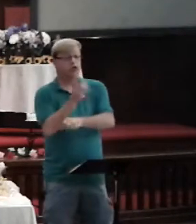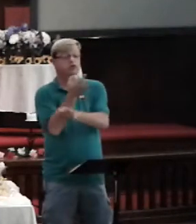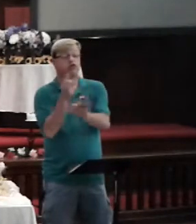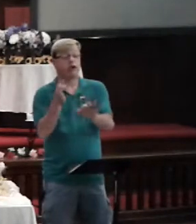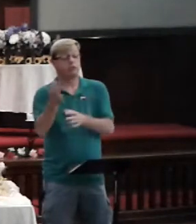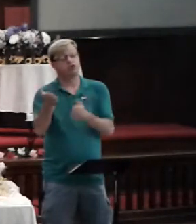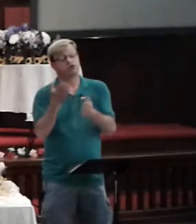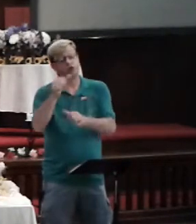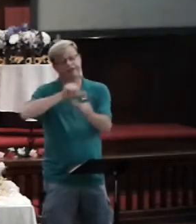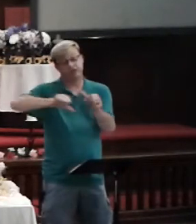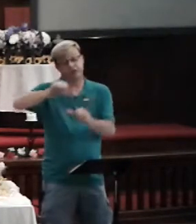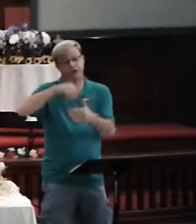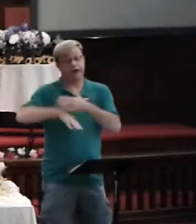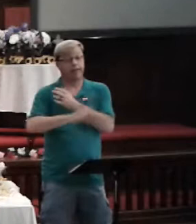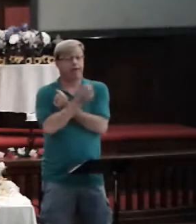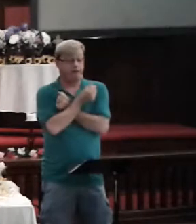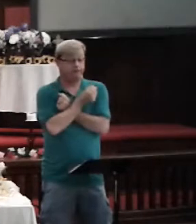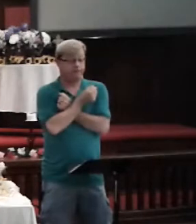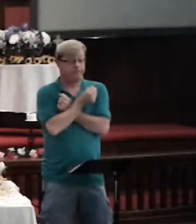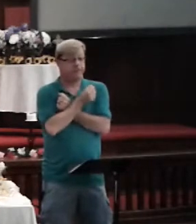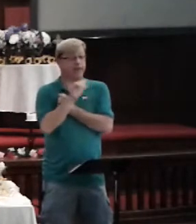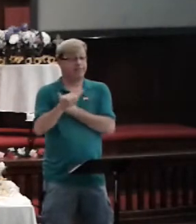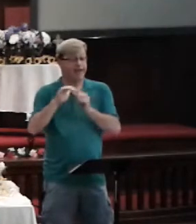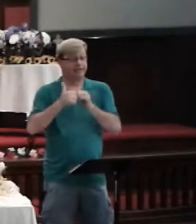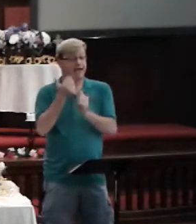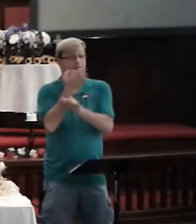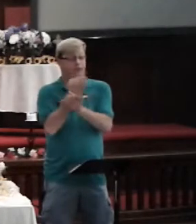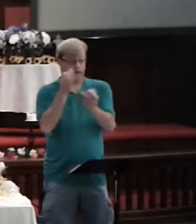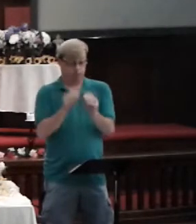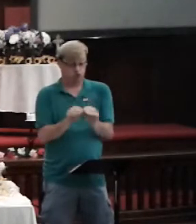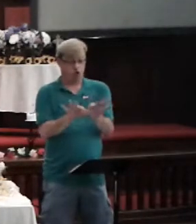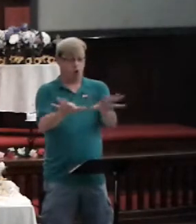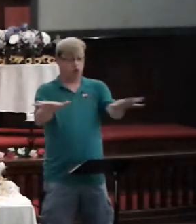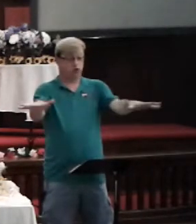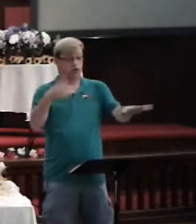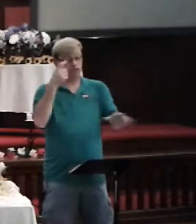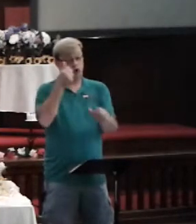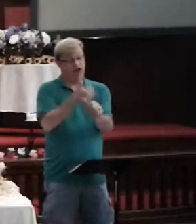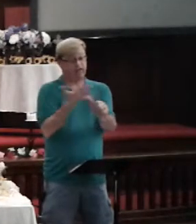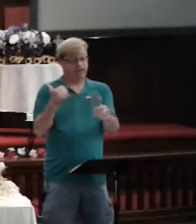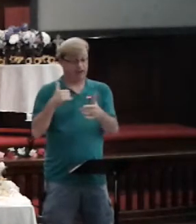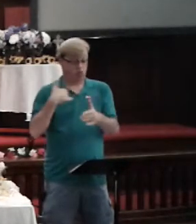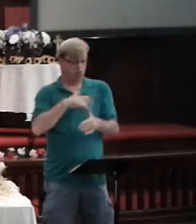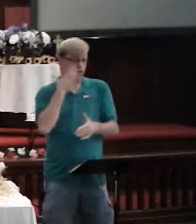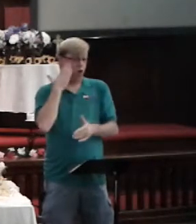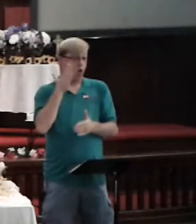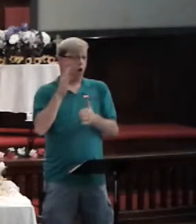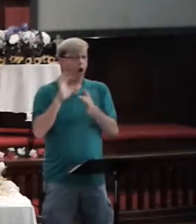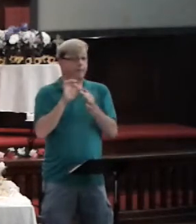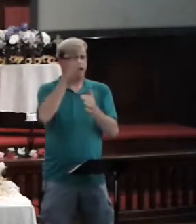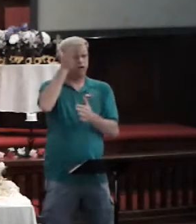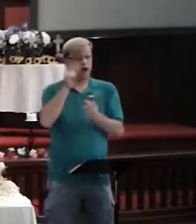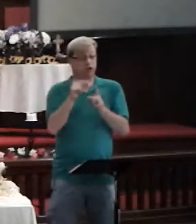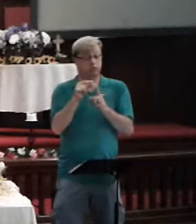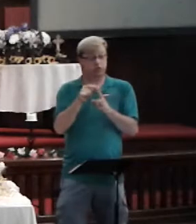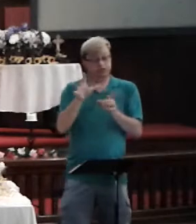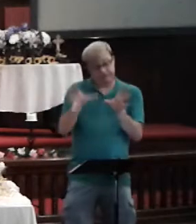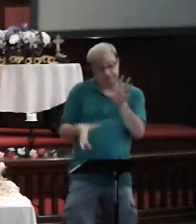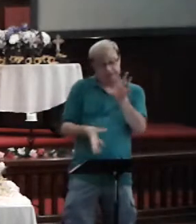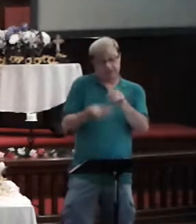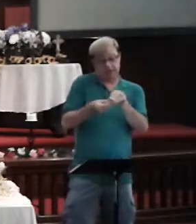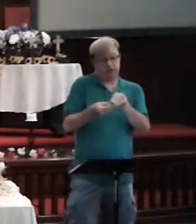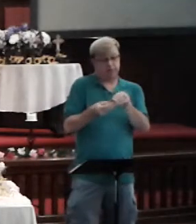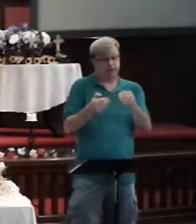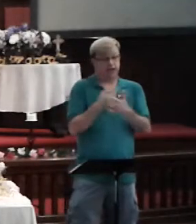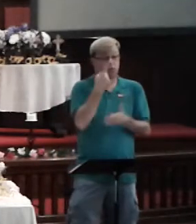to serve one another in love. That's how freedom grows. For everything we know about God's word is summed up in